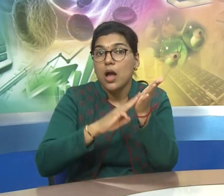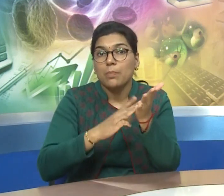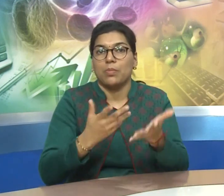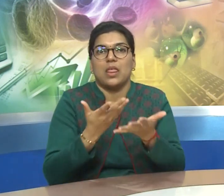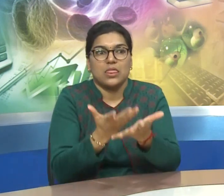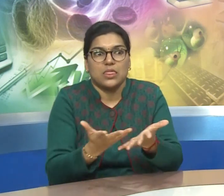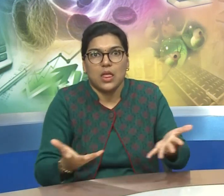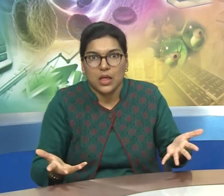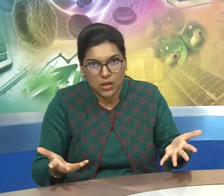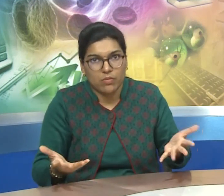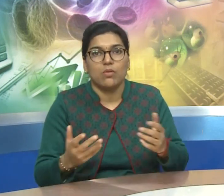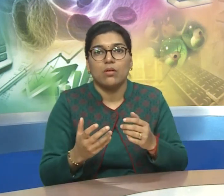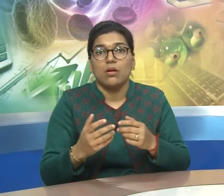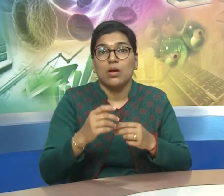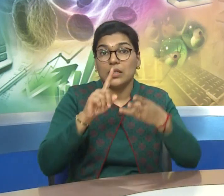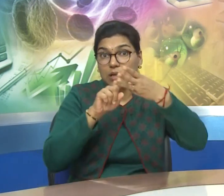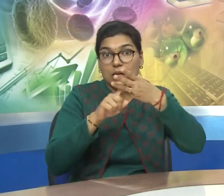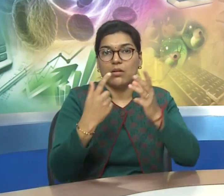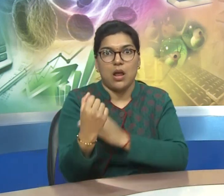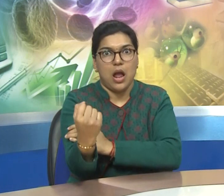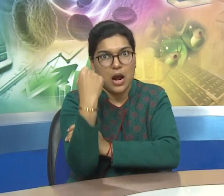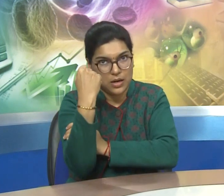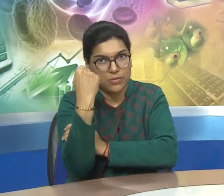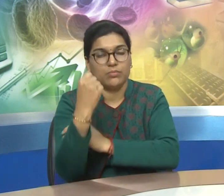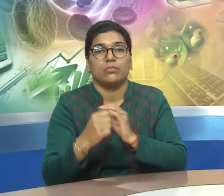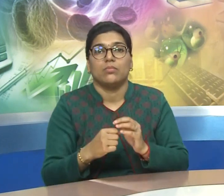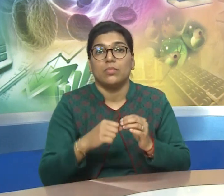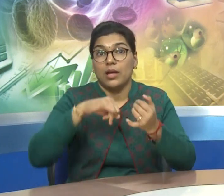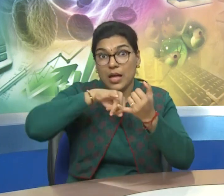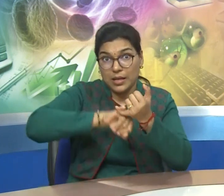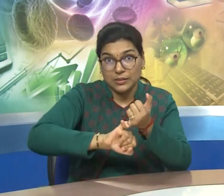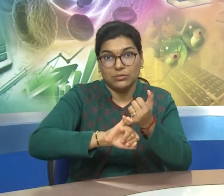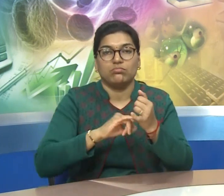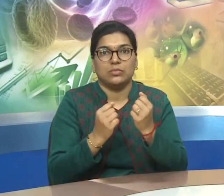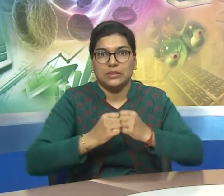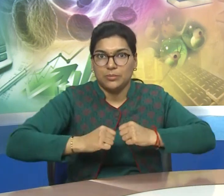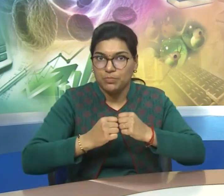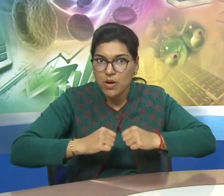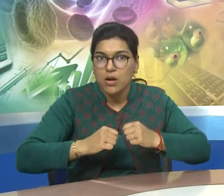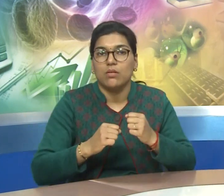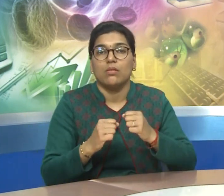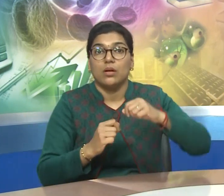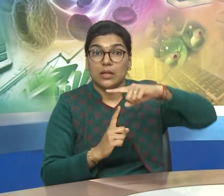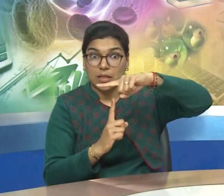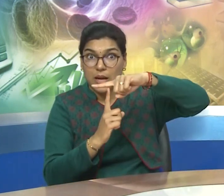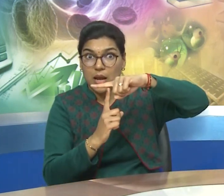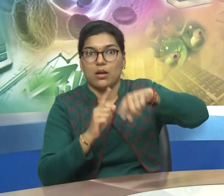detail. It is personality, matter, energy, space, and